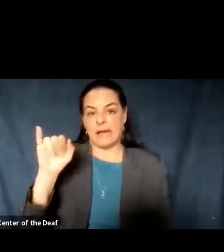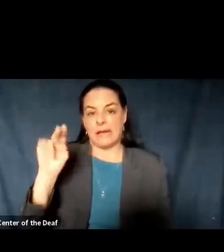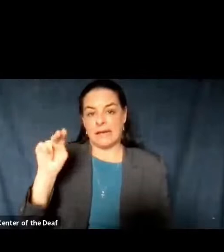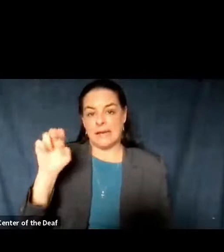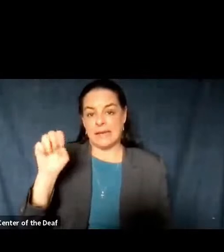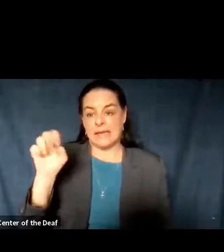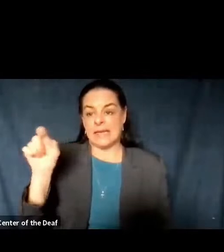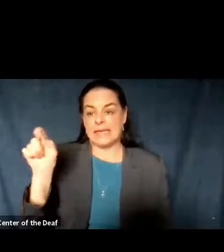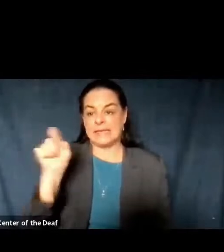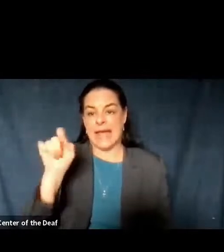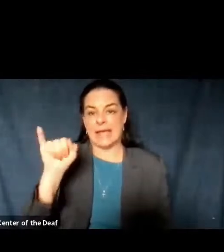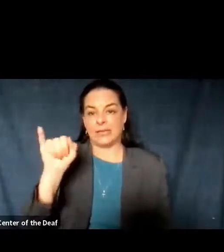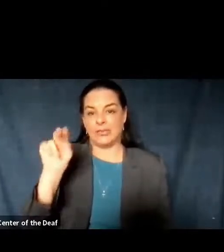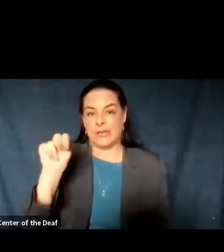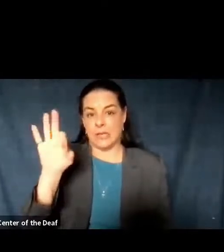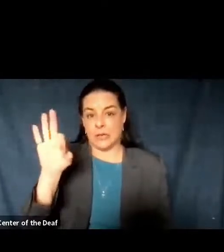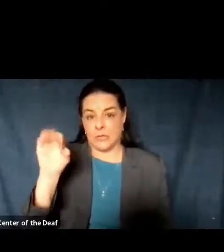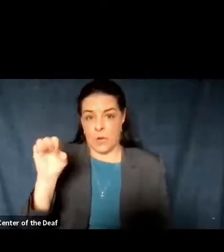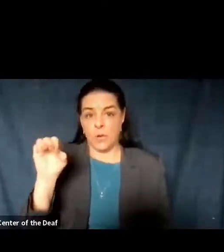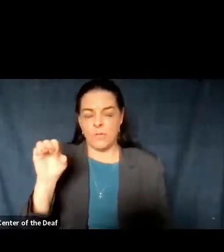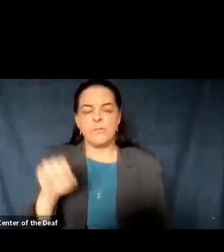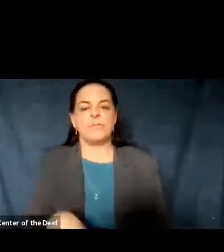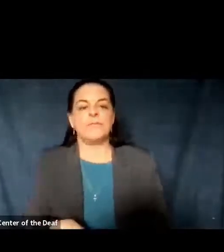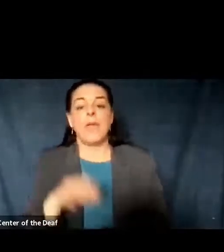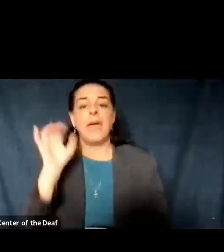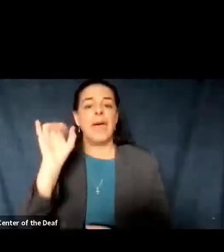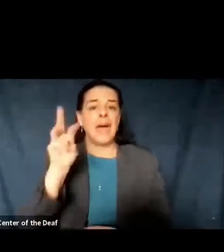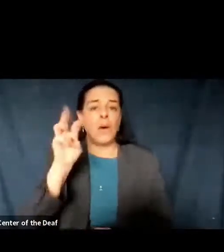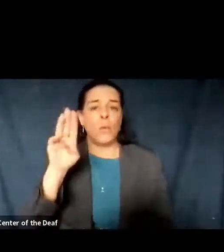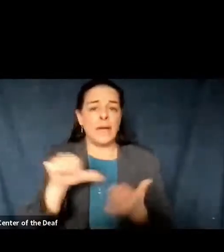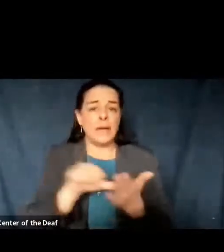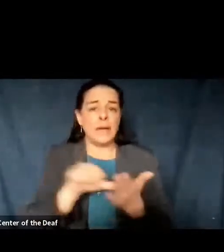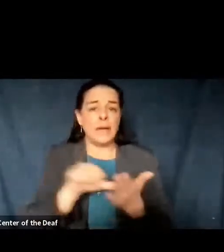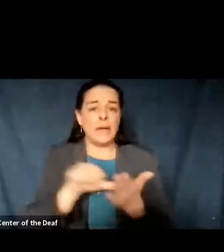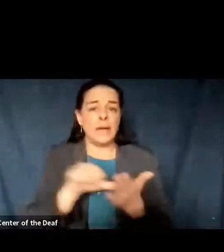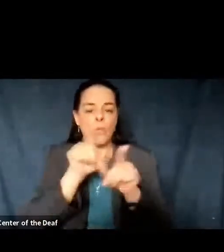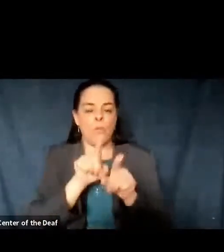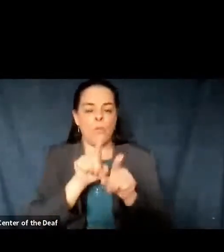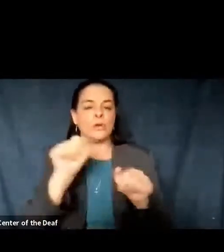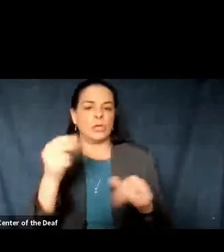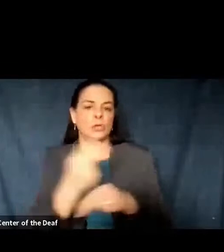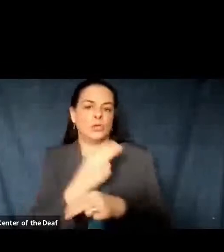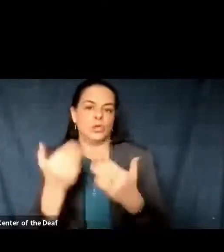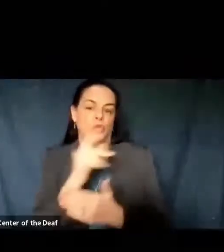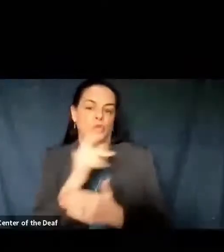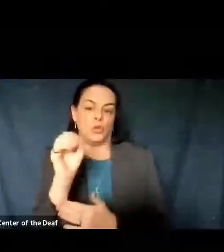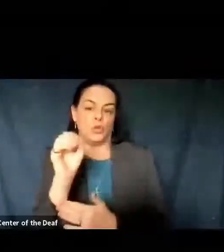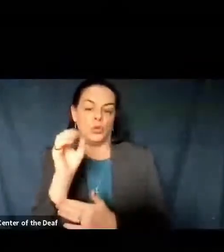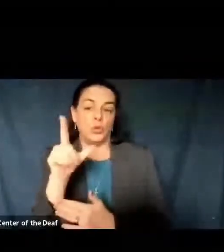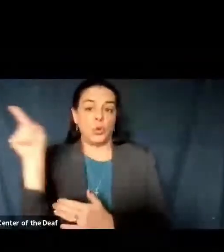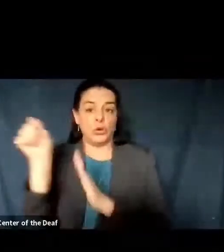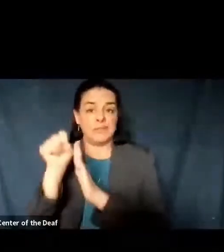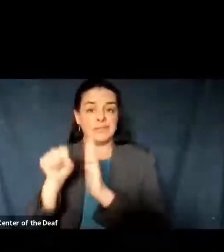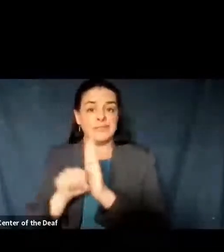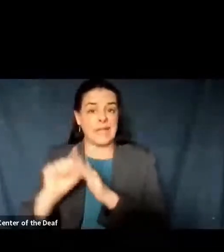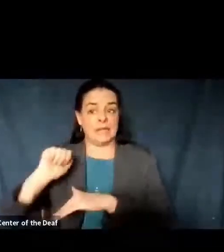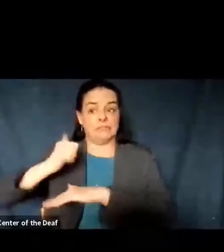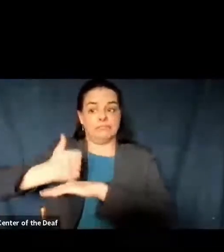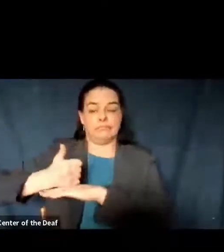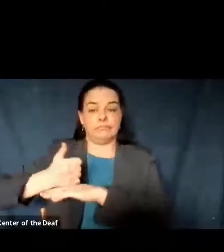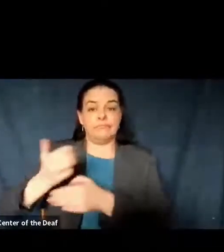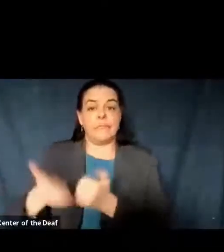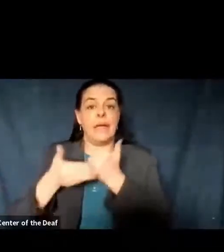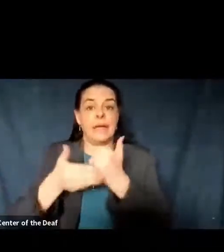covid.knoxcountytn.gov/vaccine-info. On that page, you can also utilize a new tool that the state has released to help inform folks when they